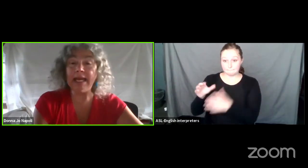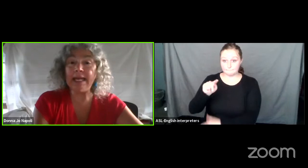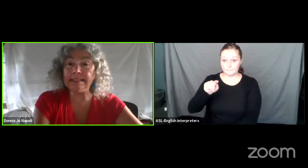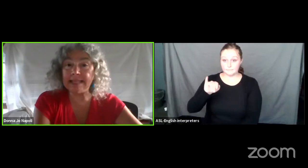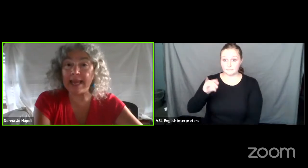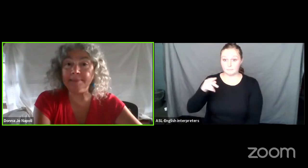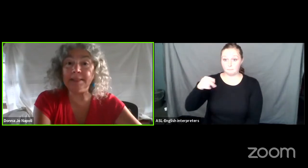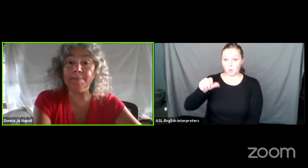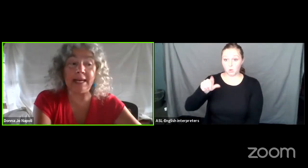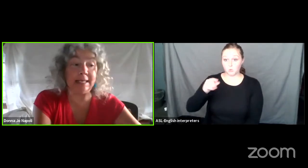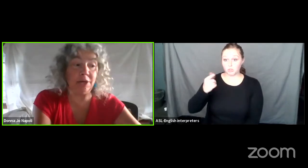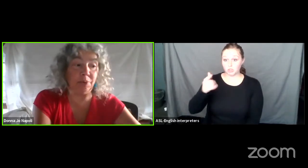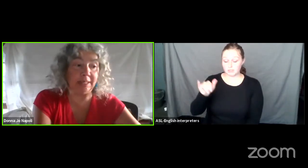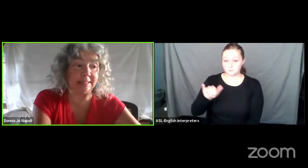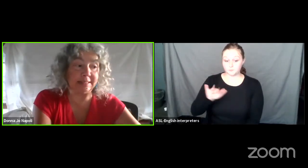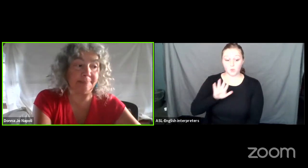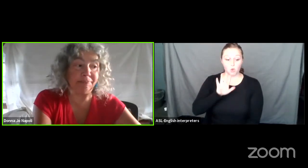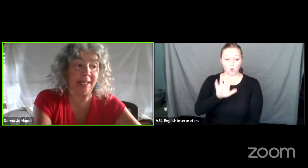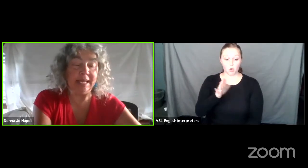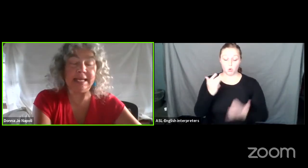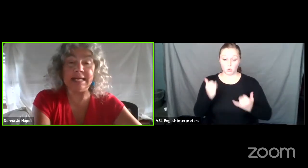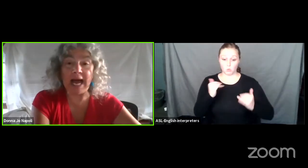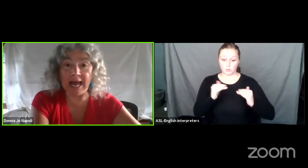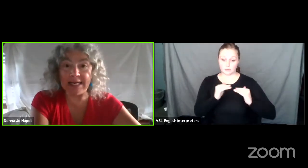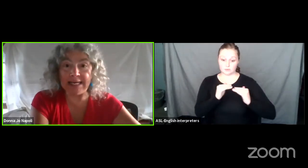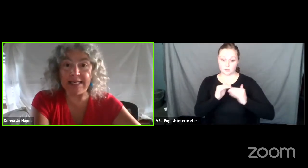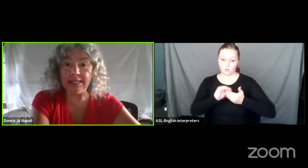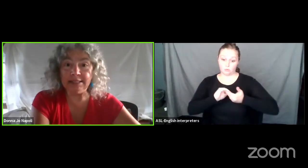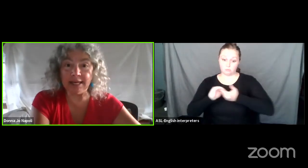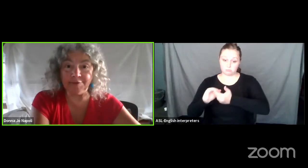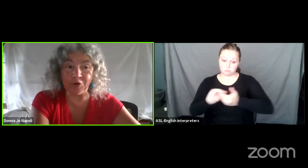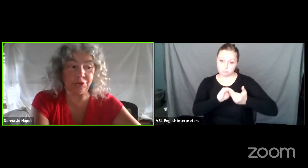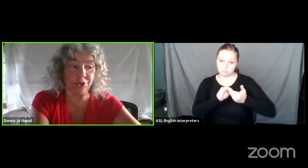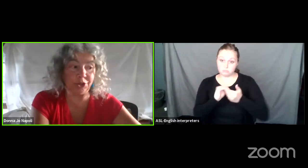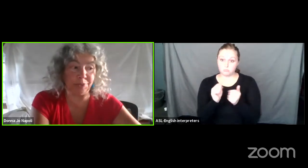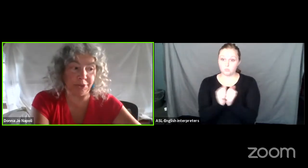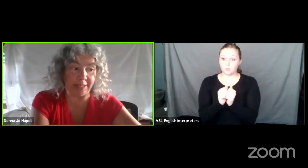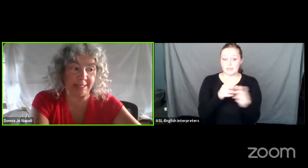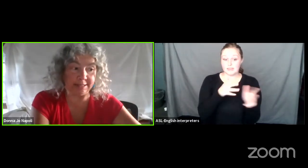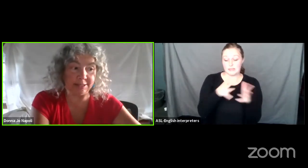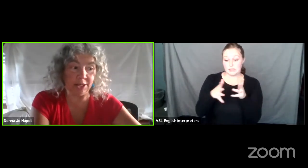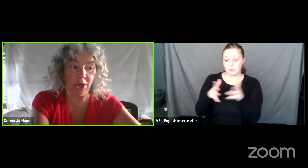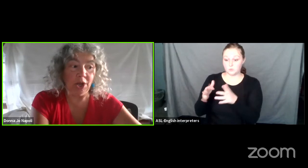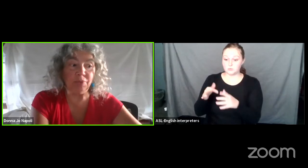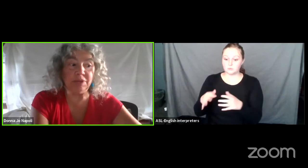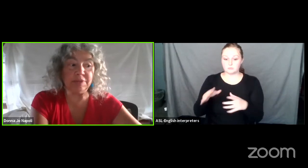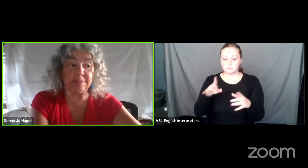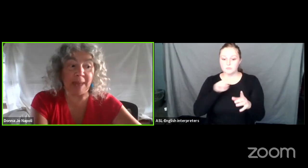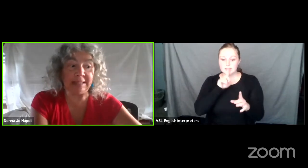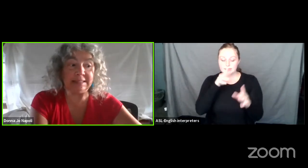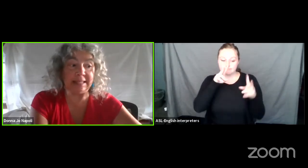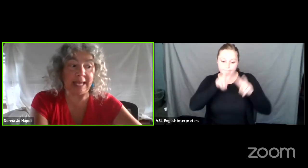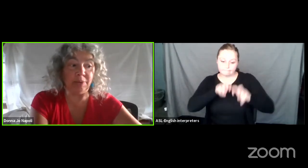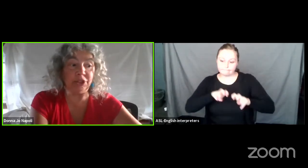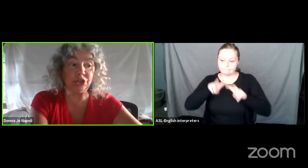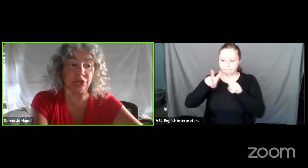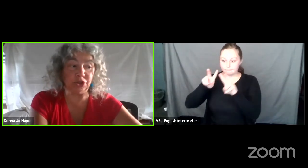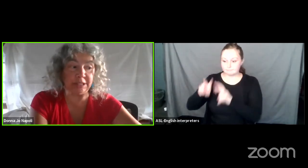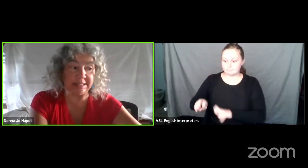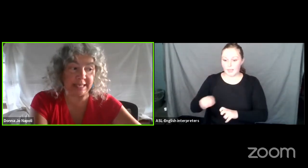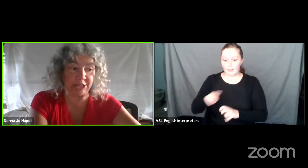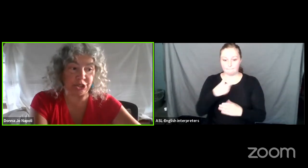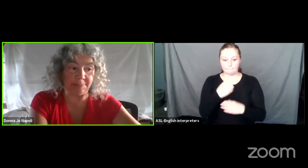researchers, examine bilingualism in highly diverse communities with respect to